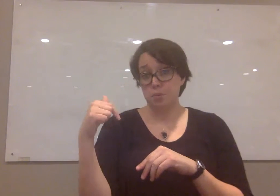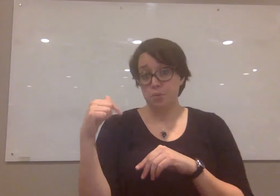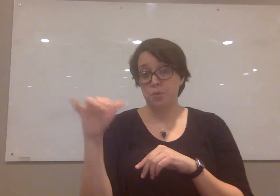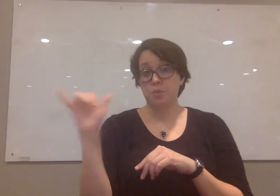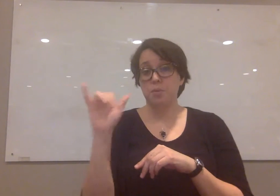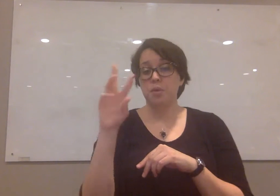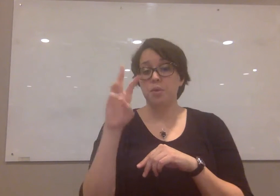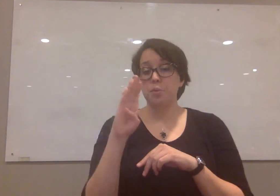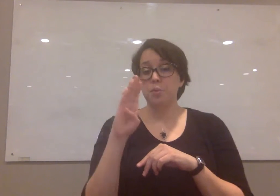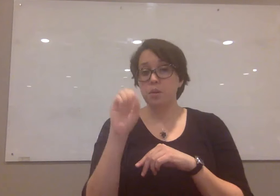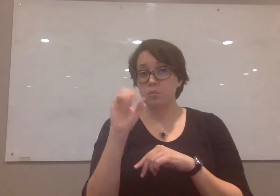WebSockets, has